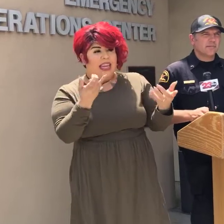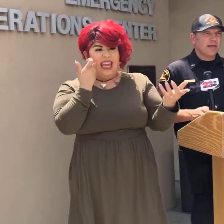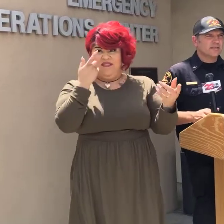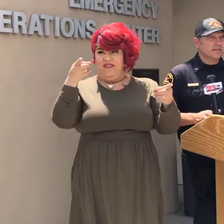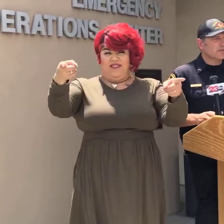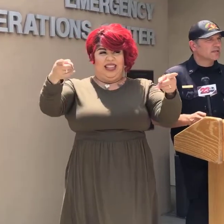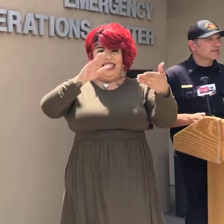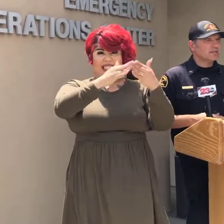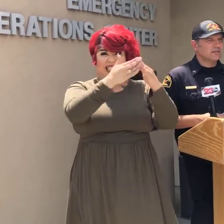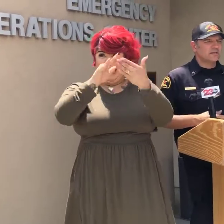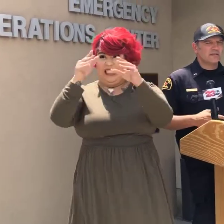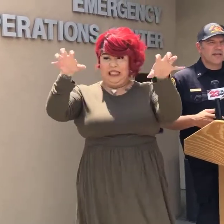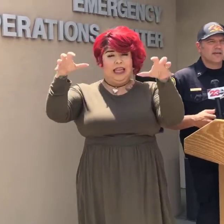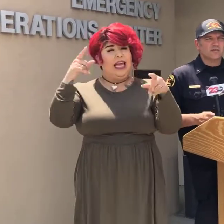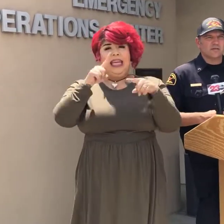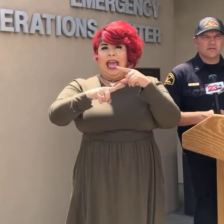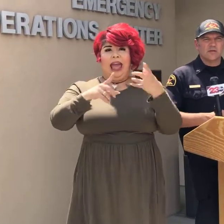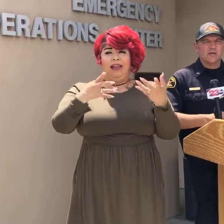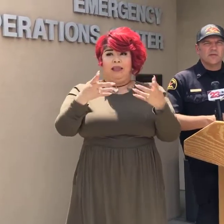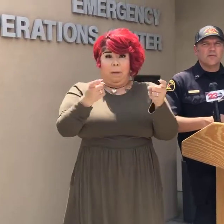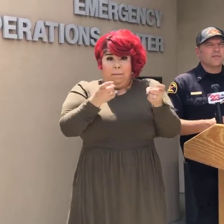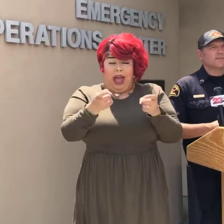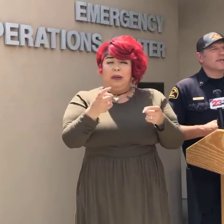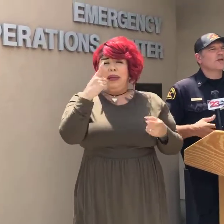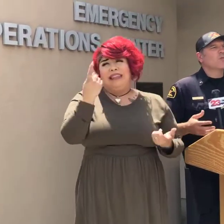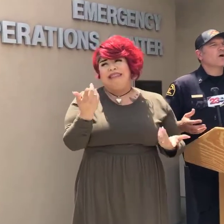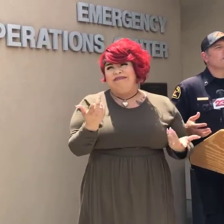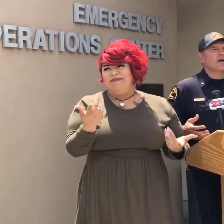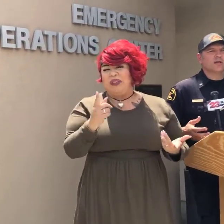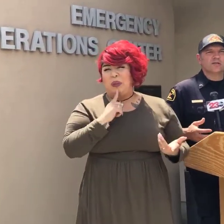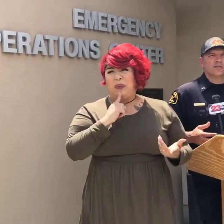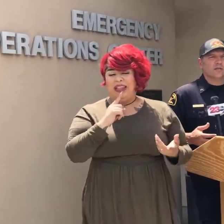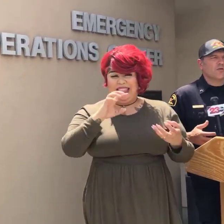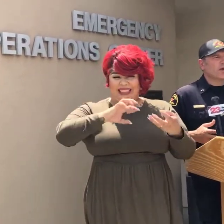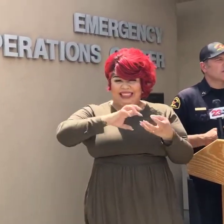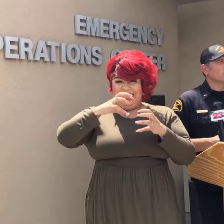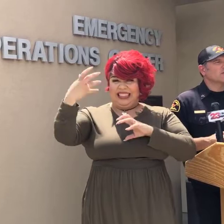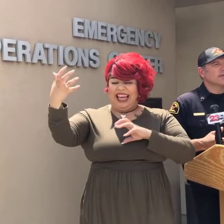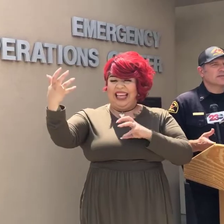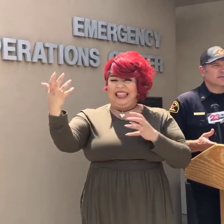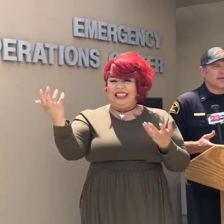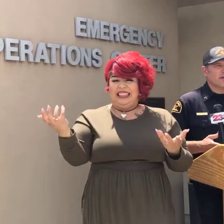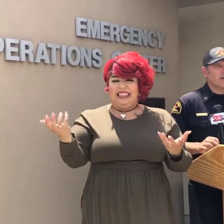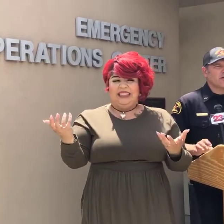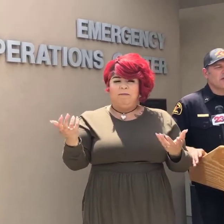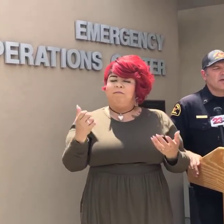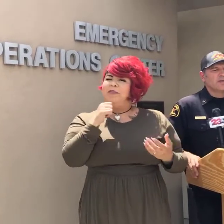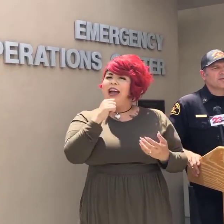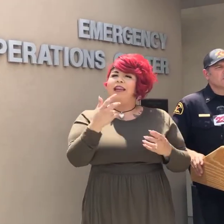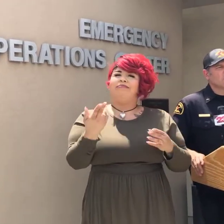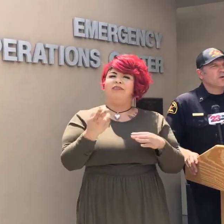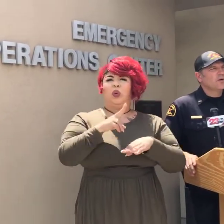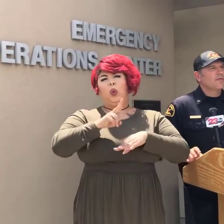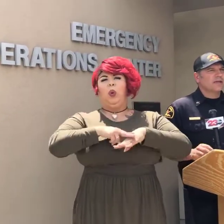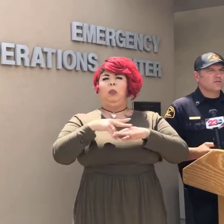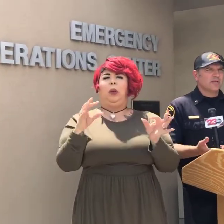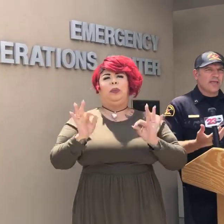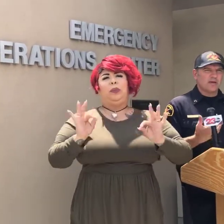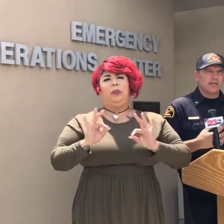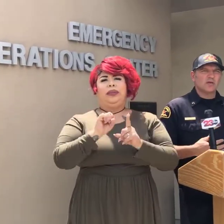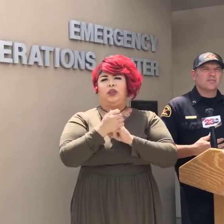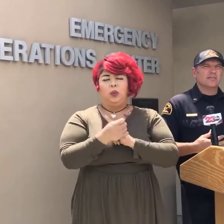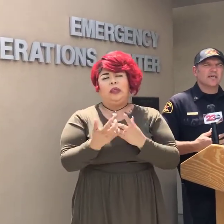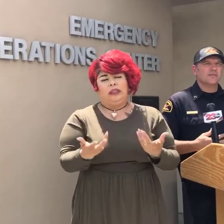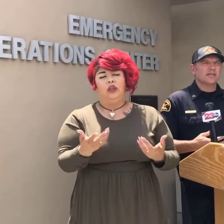the city's capacity, because these disasters, they go well beyond just a regular scenario. And so that's